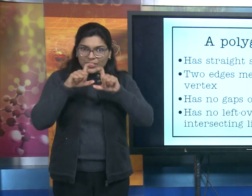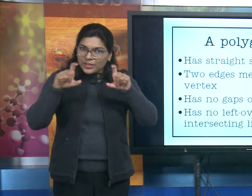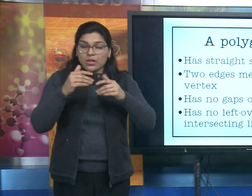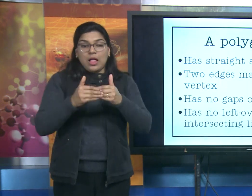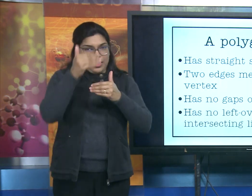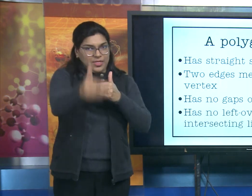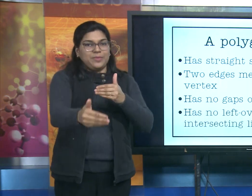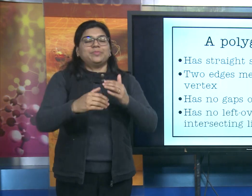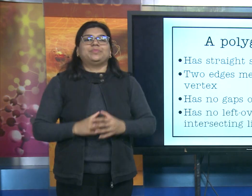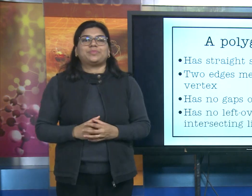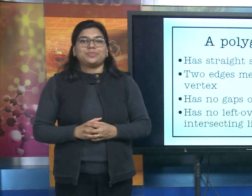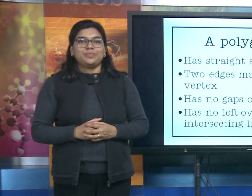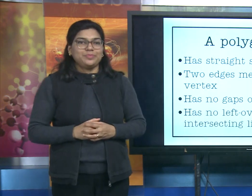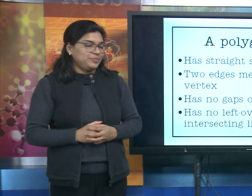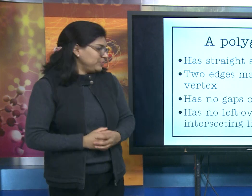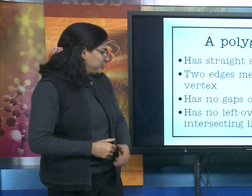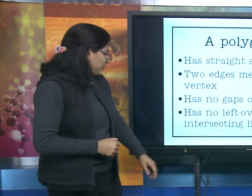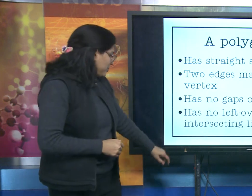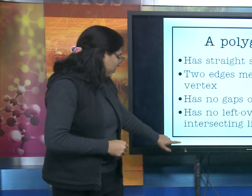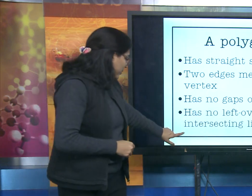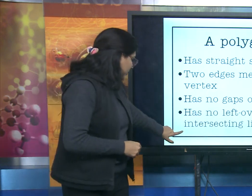polygon. So these are the important features.